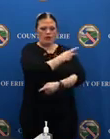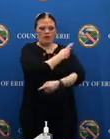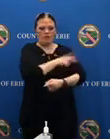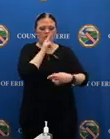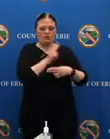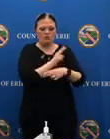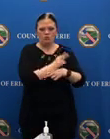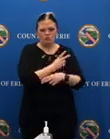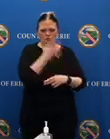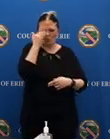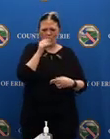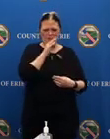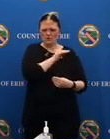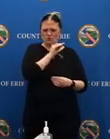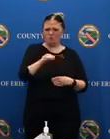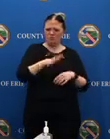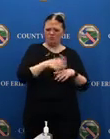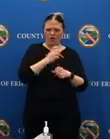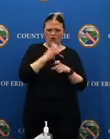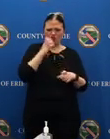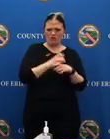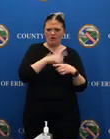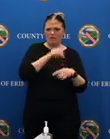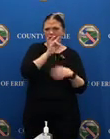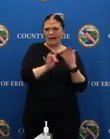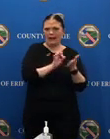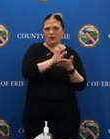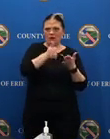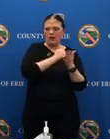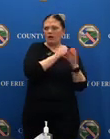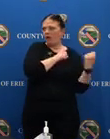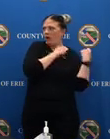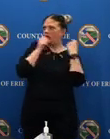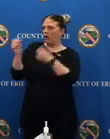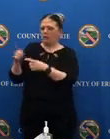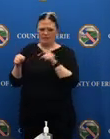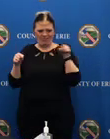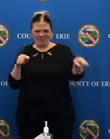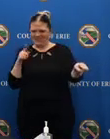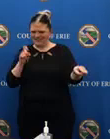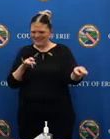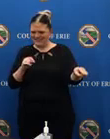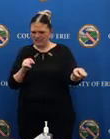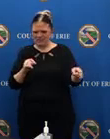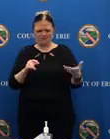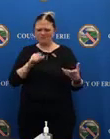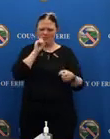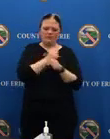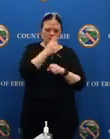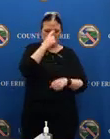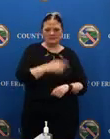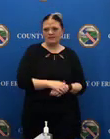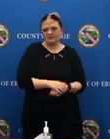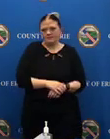truck so it could get driven 8 to 10 hours to New York City when you have another patient down the hall who can use it? It makes no